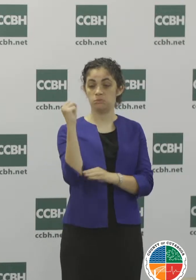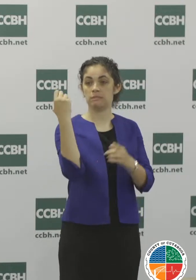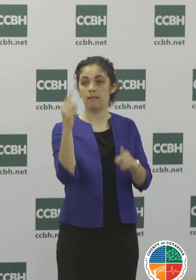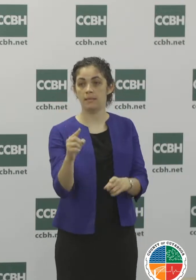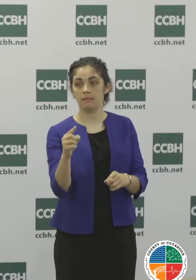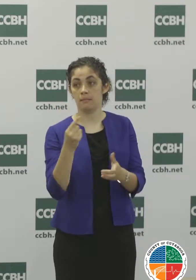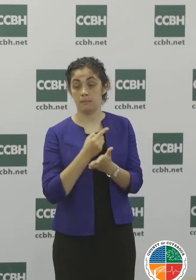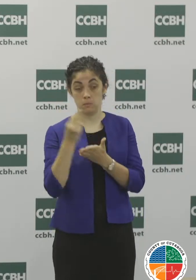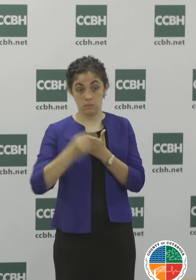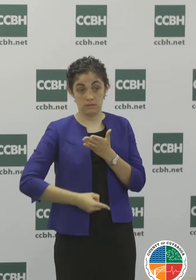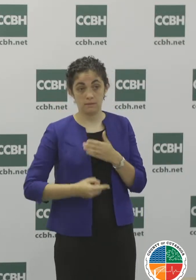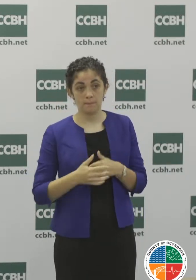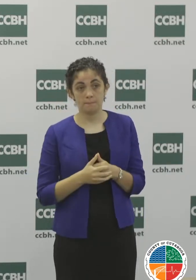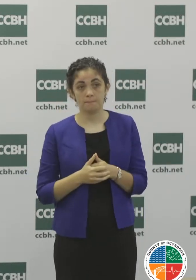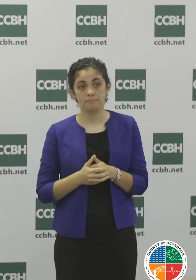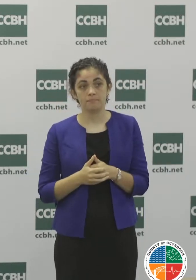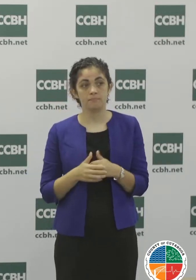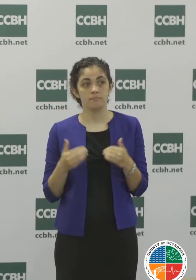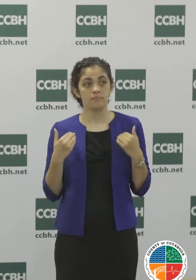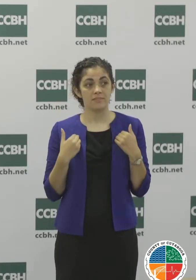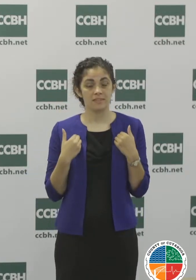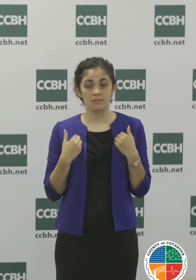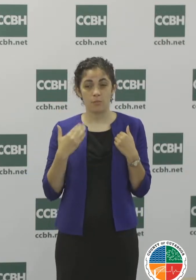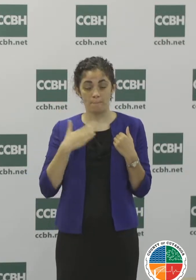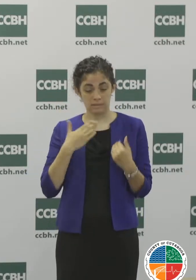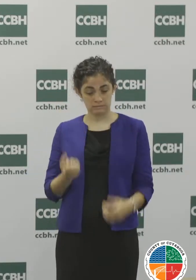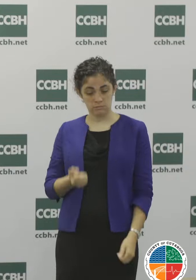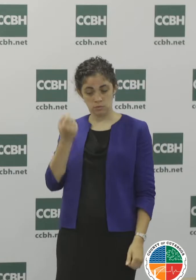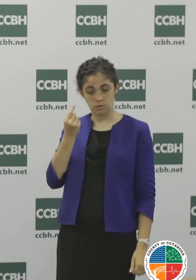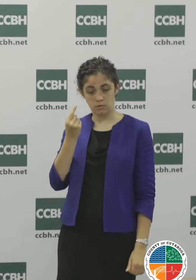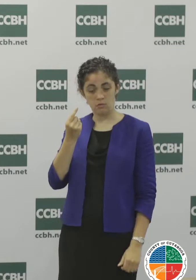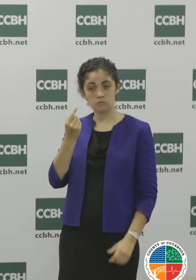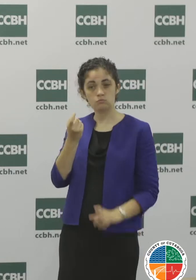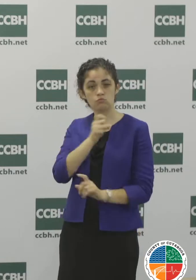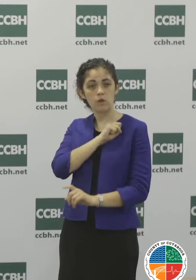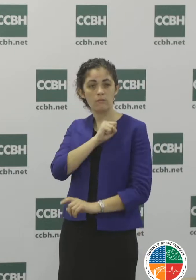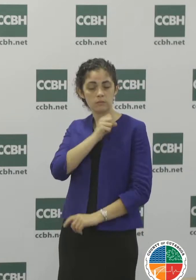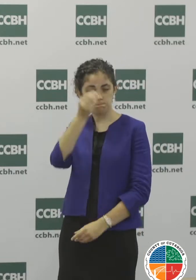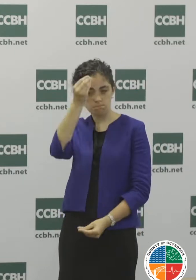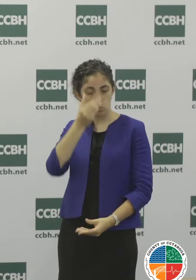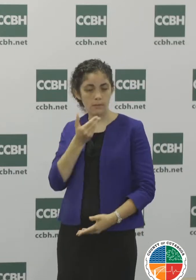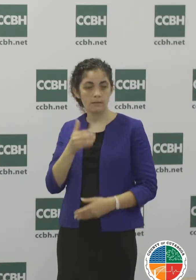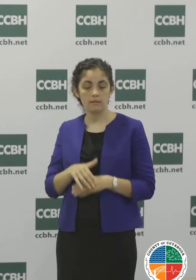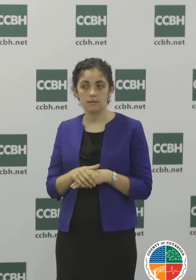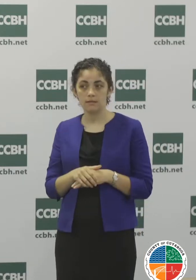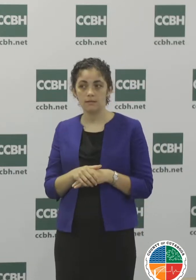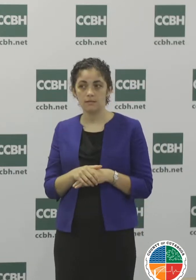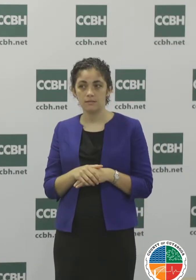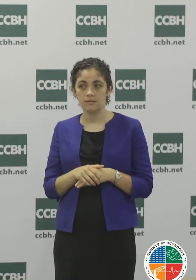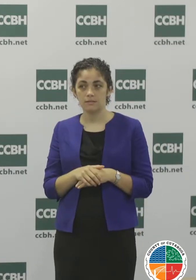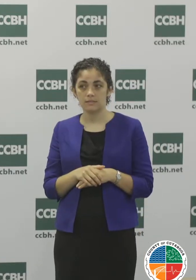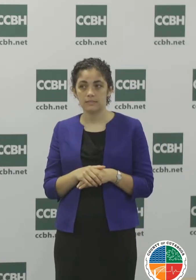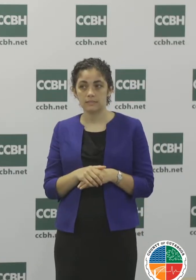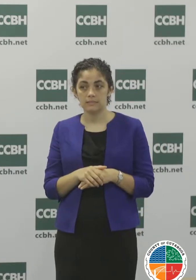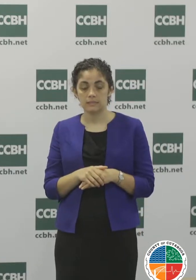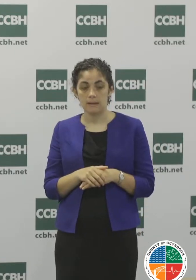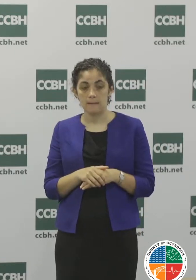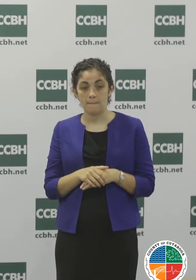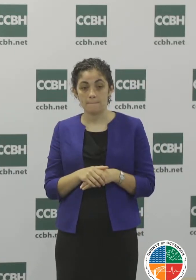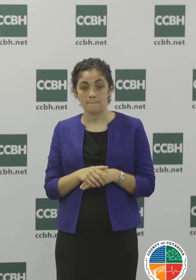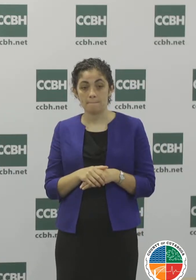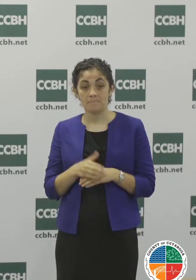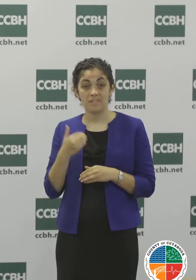weekend. They have, it's my understanding from the sheriff, that they have